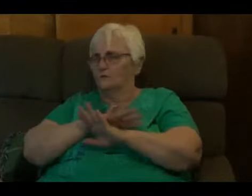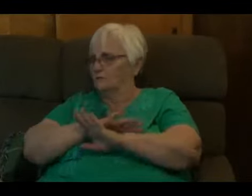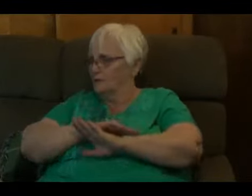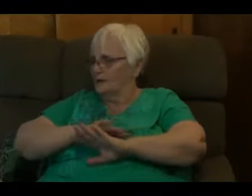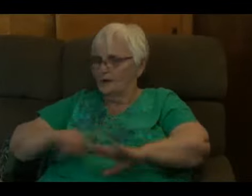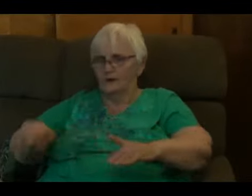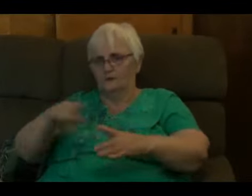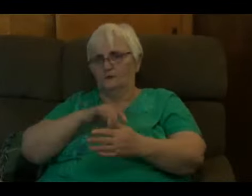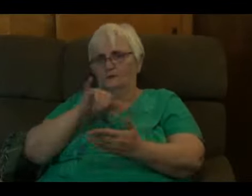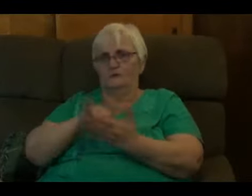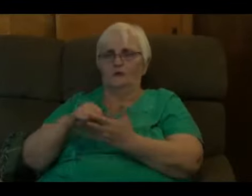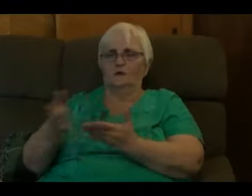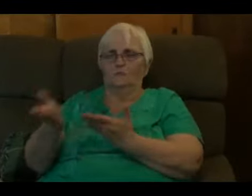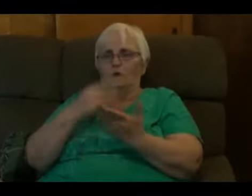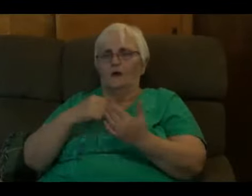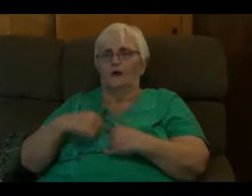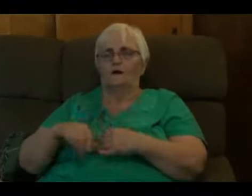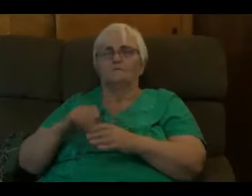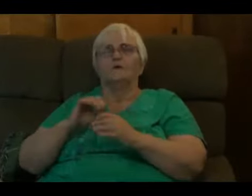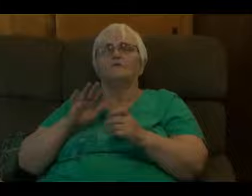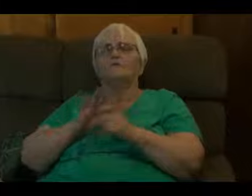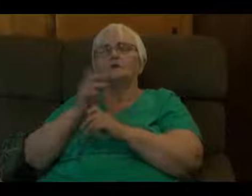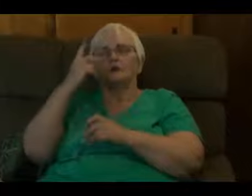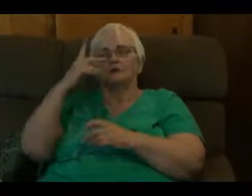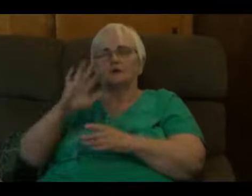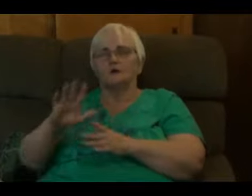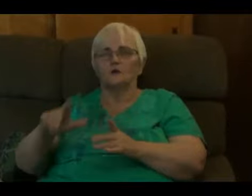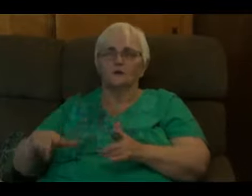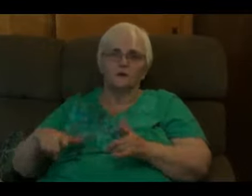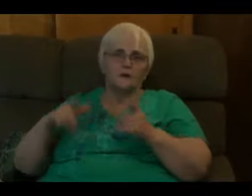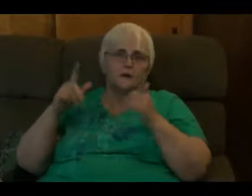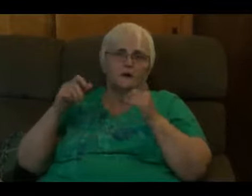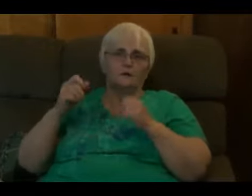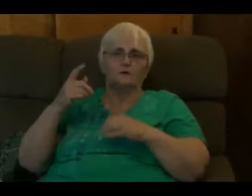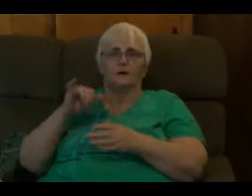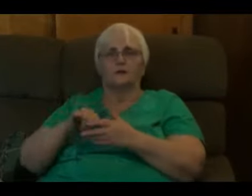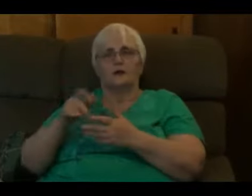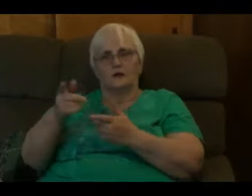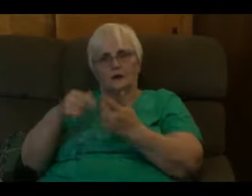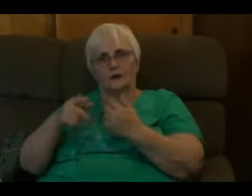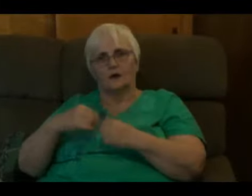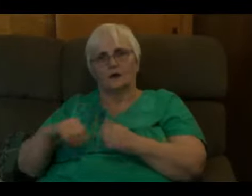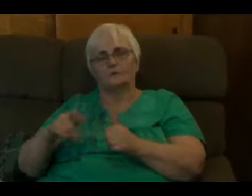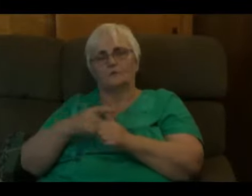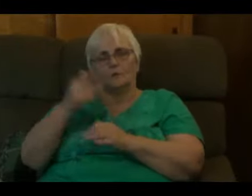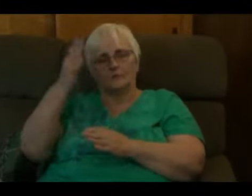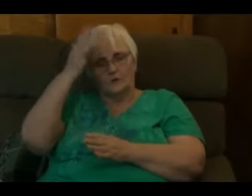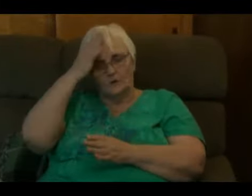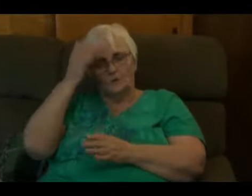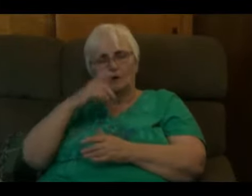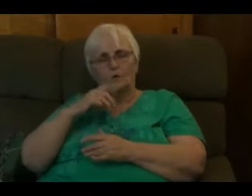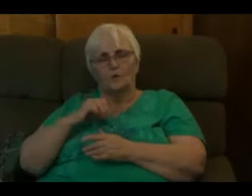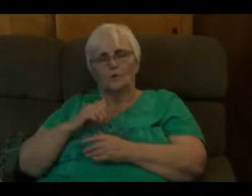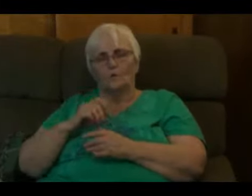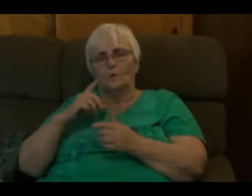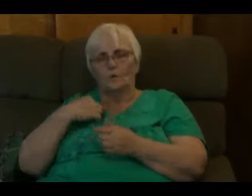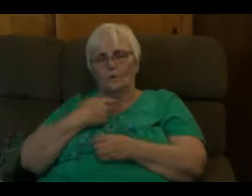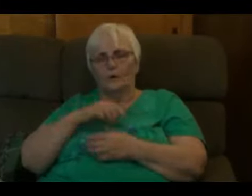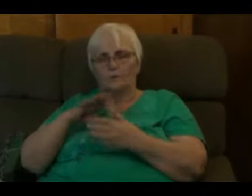We are to have a clarity in our lives, amen, and that comes from knowing whose we are. Let's bow our heads.